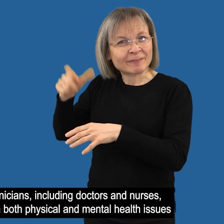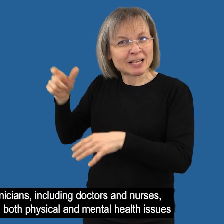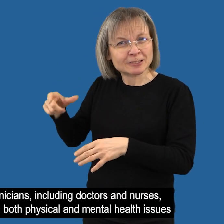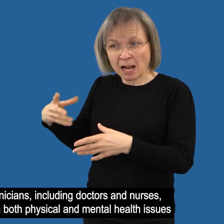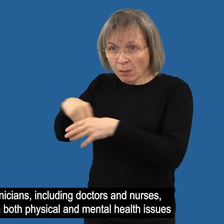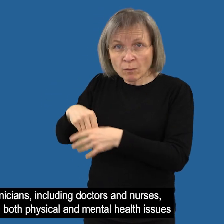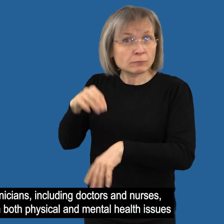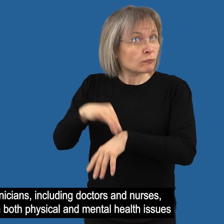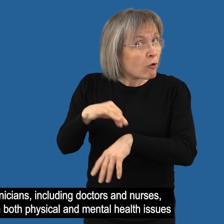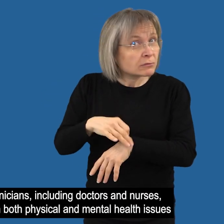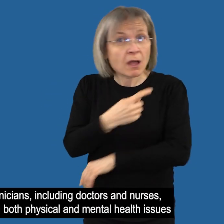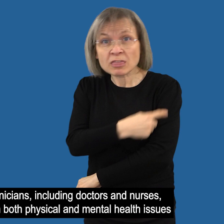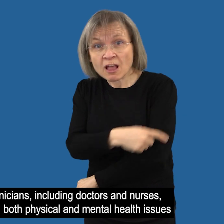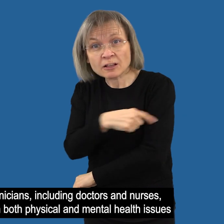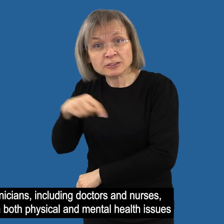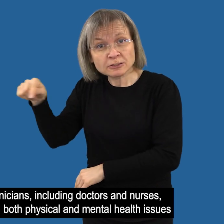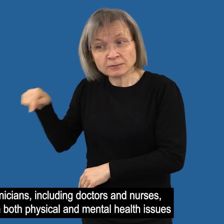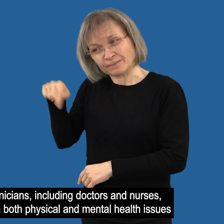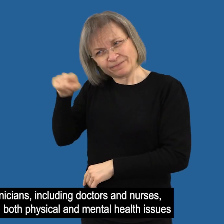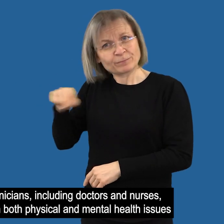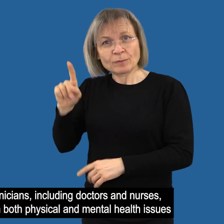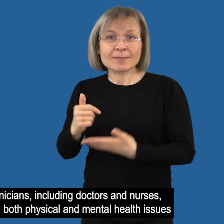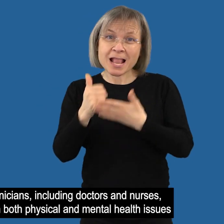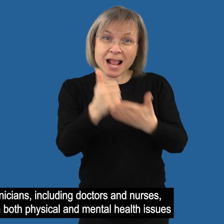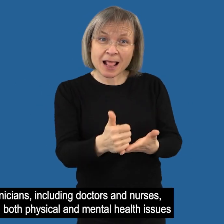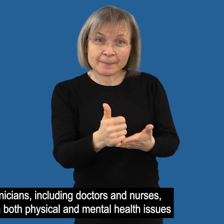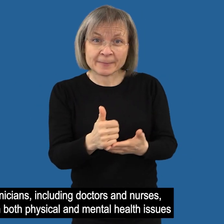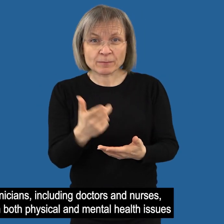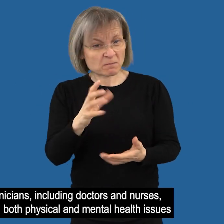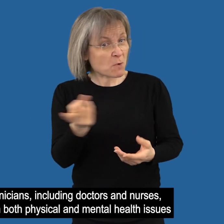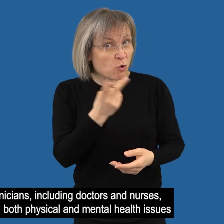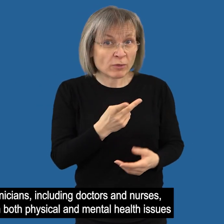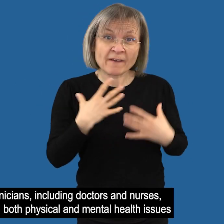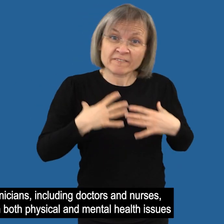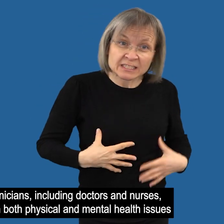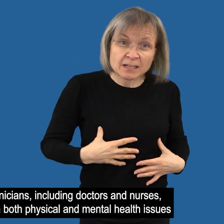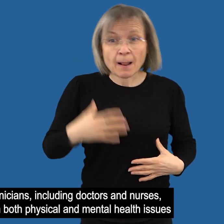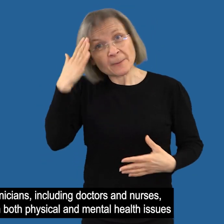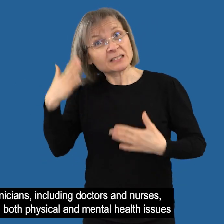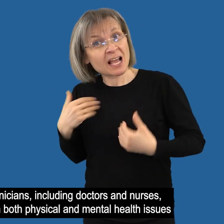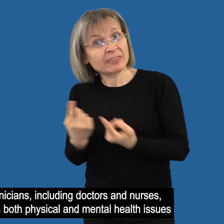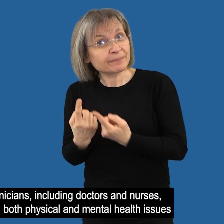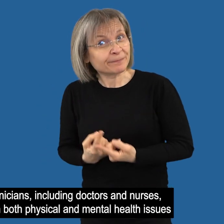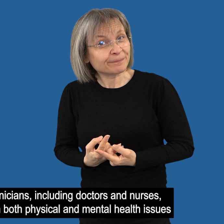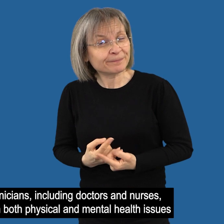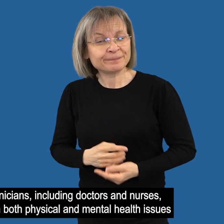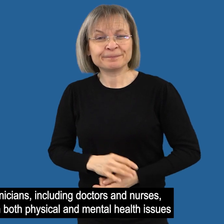A range of clinicians, including doctors and nurses, to help you with both physical and mental health